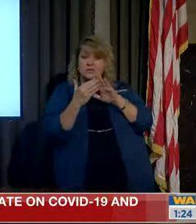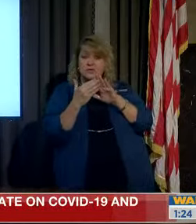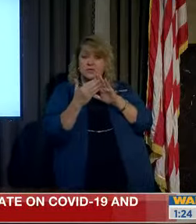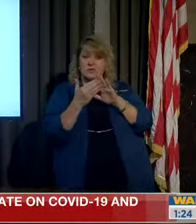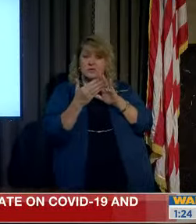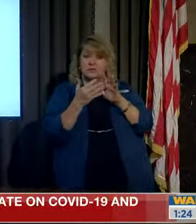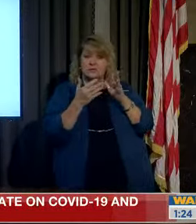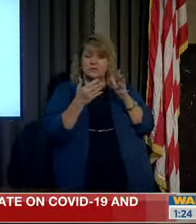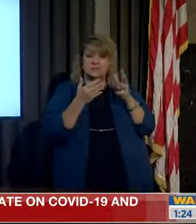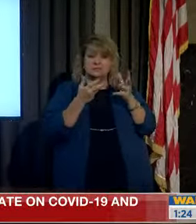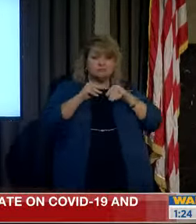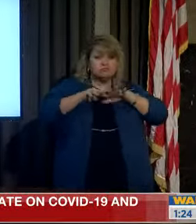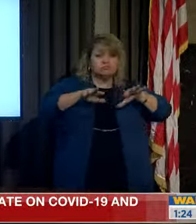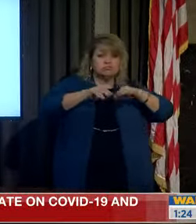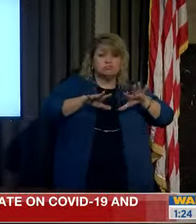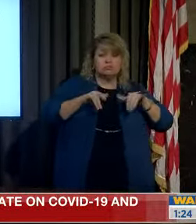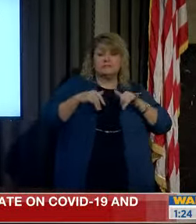elevated.